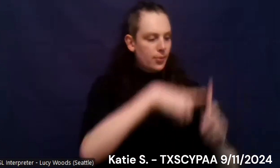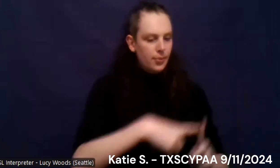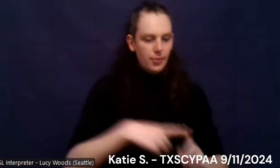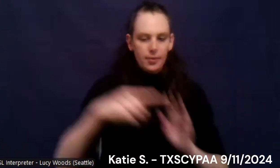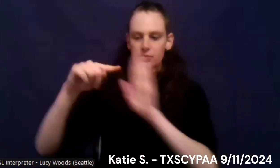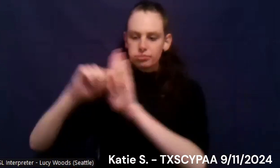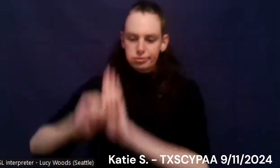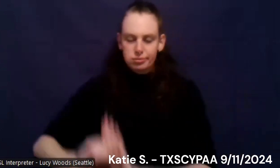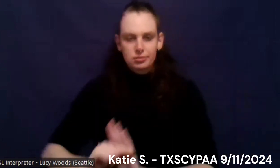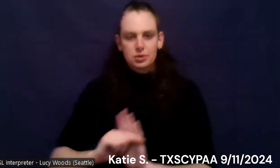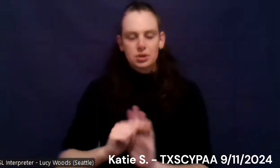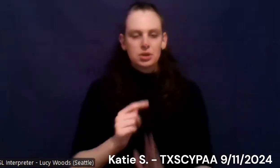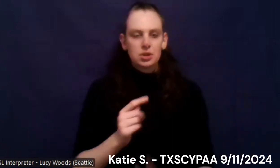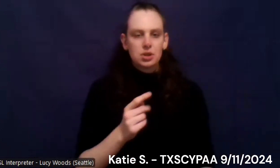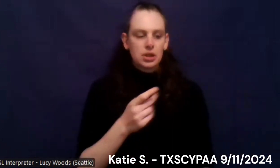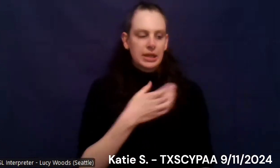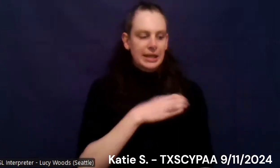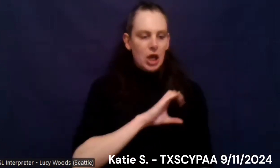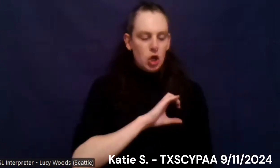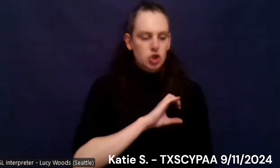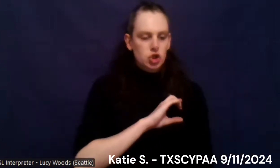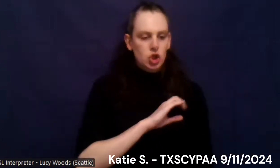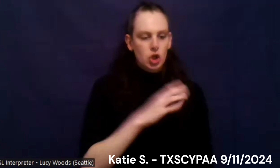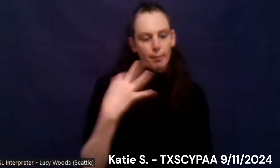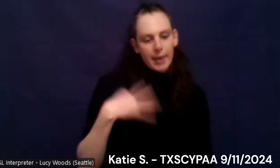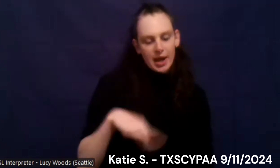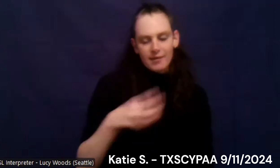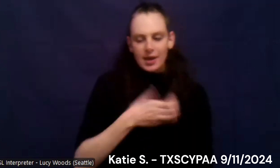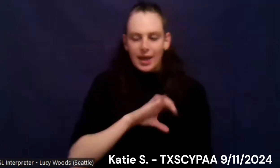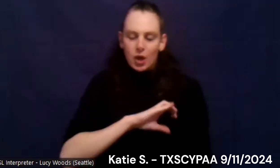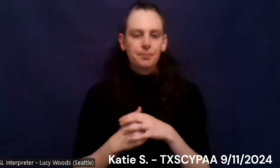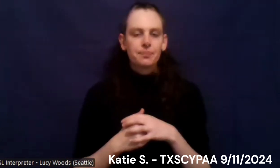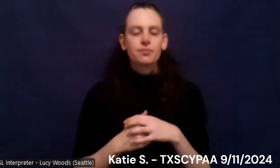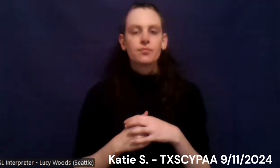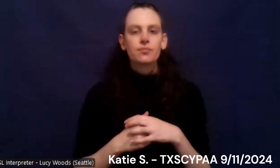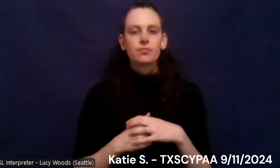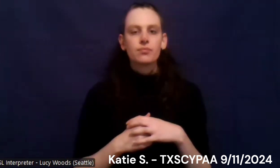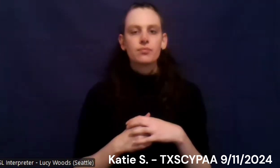defects. And I was really grateful for that.